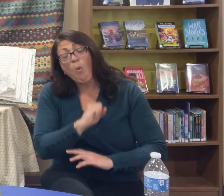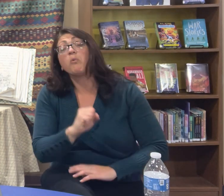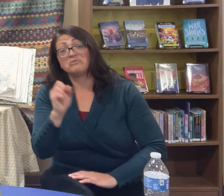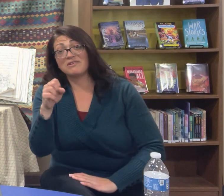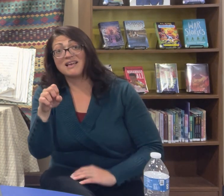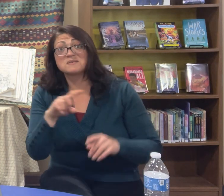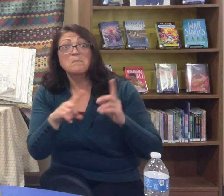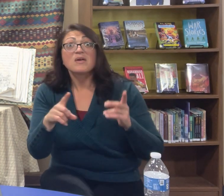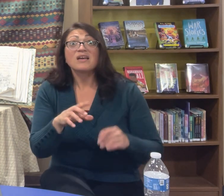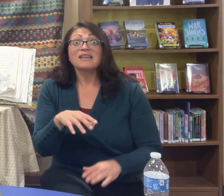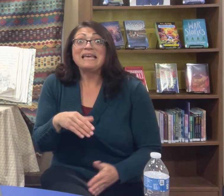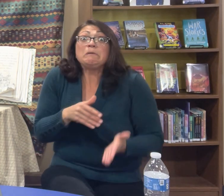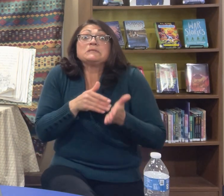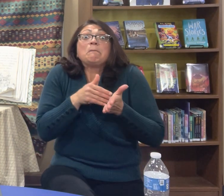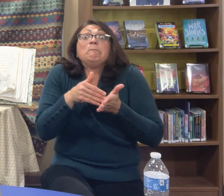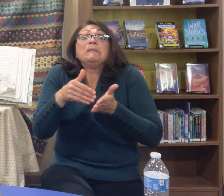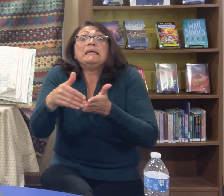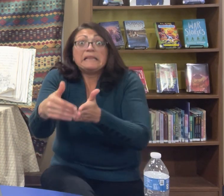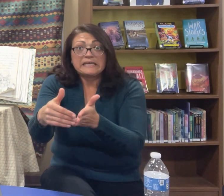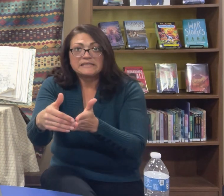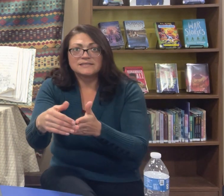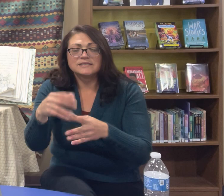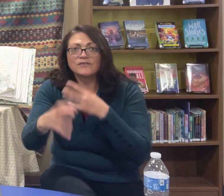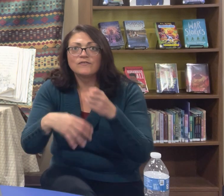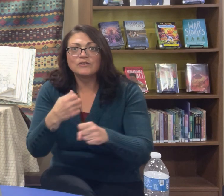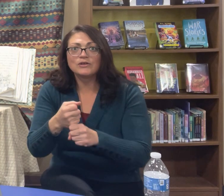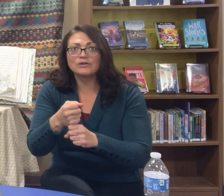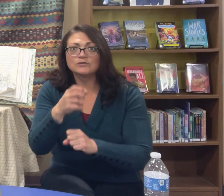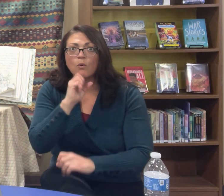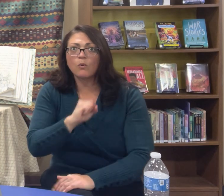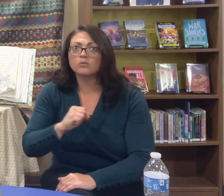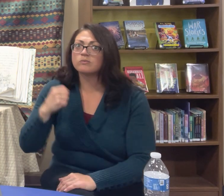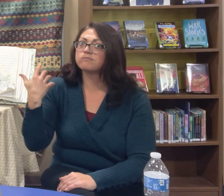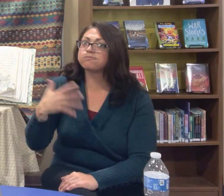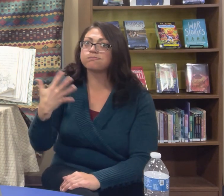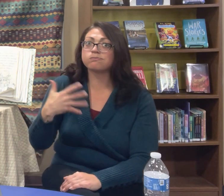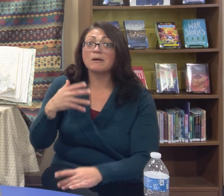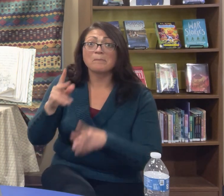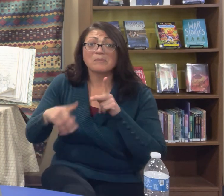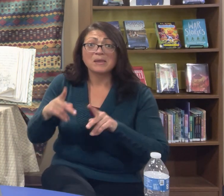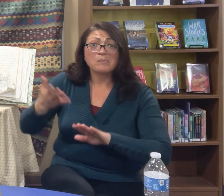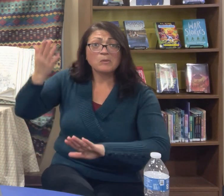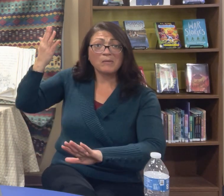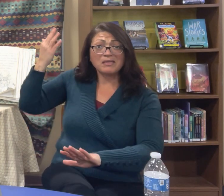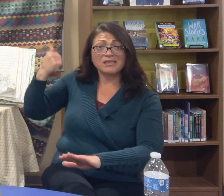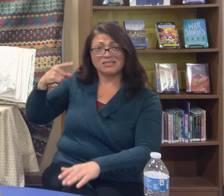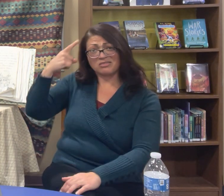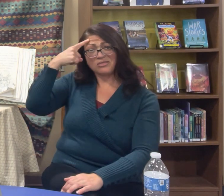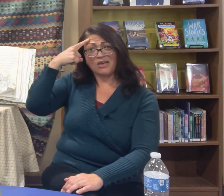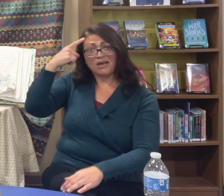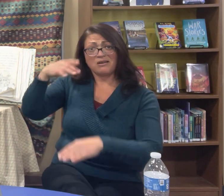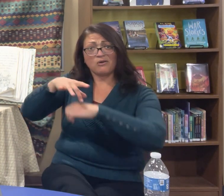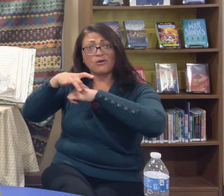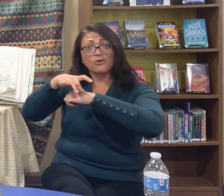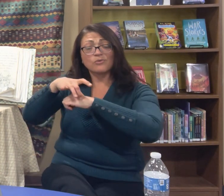old. Their declaration shattered the commonly held belief that the Earth was only 6,000 years